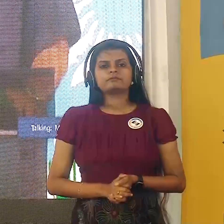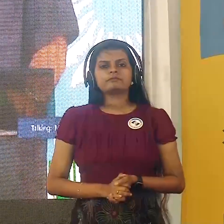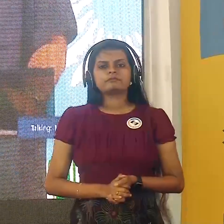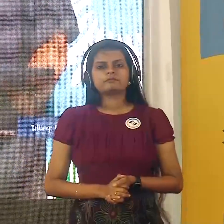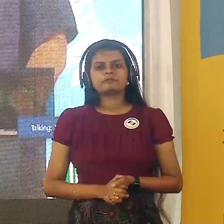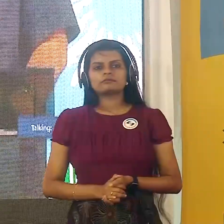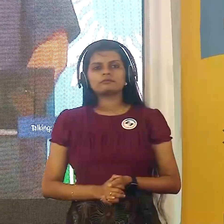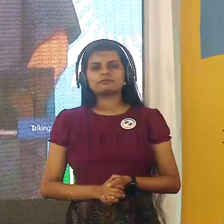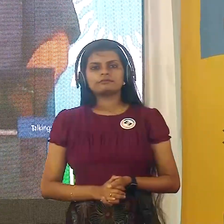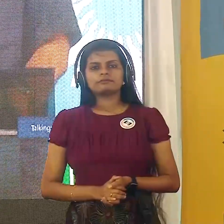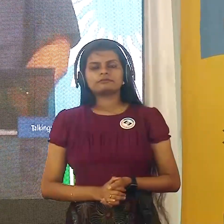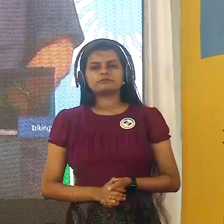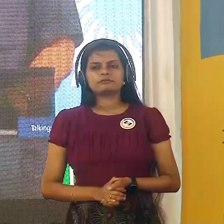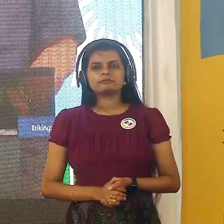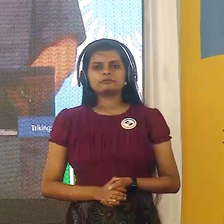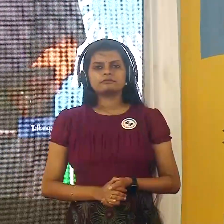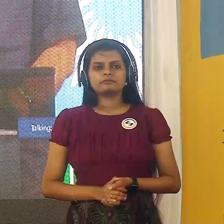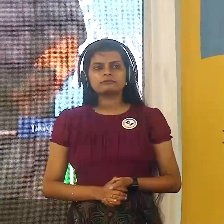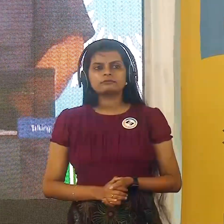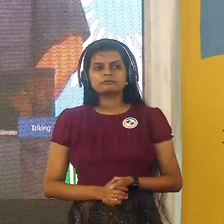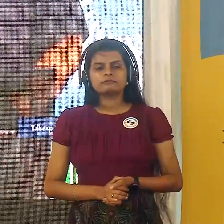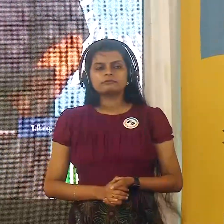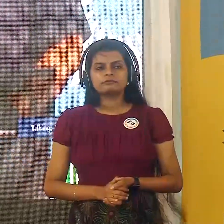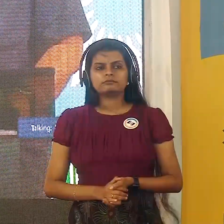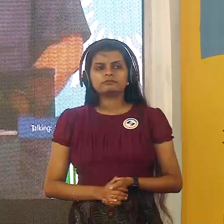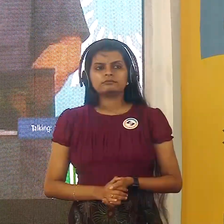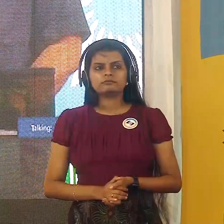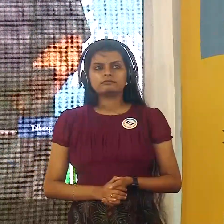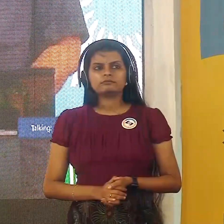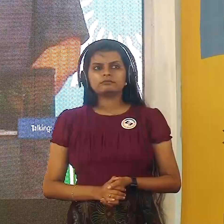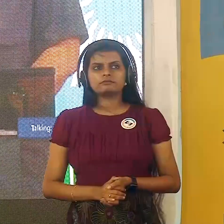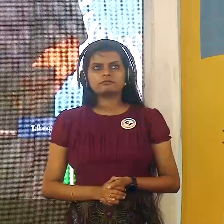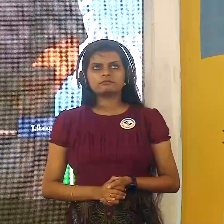have not been actually implemented. But